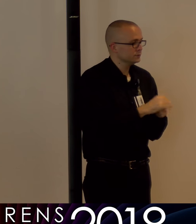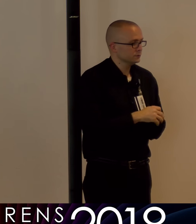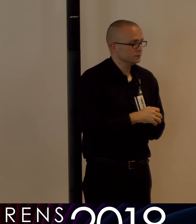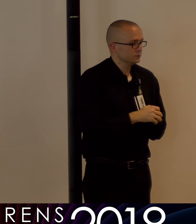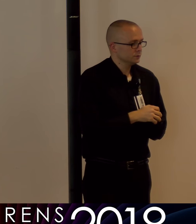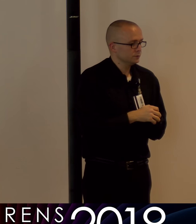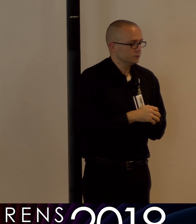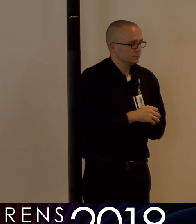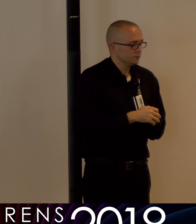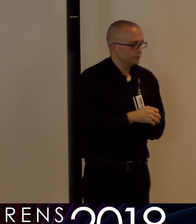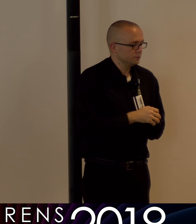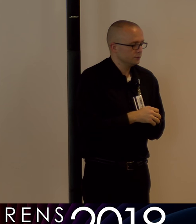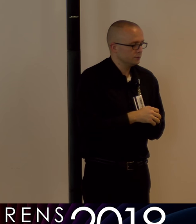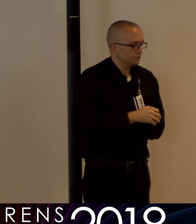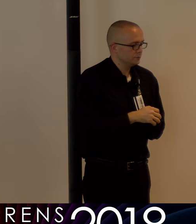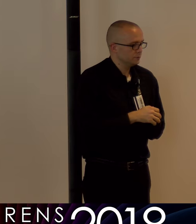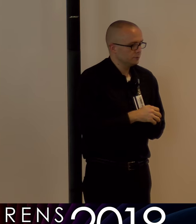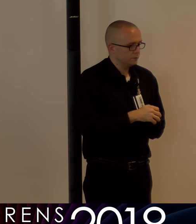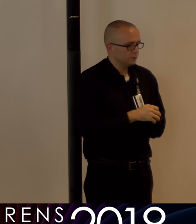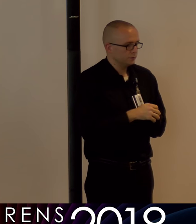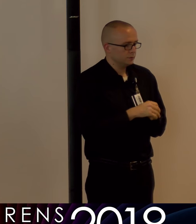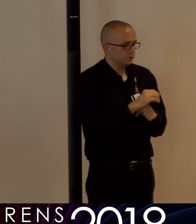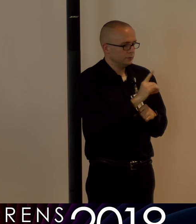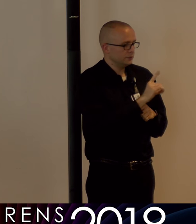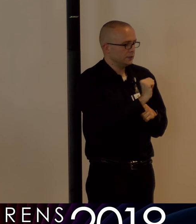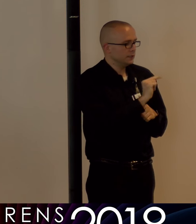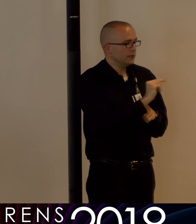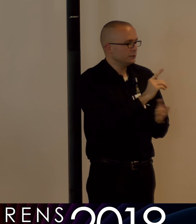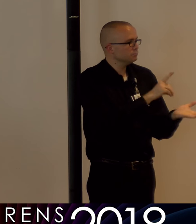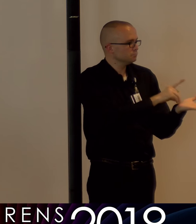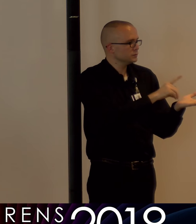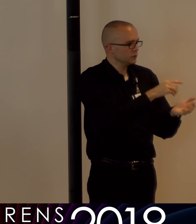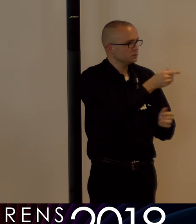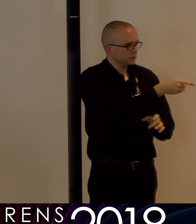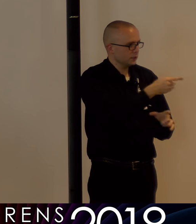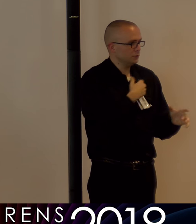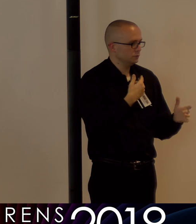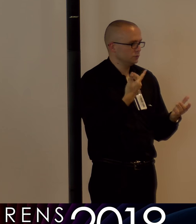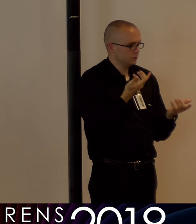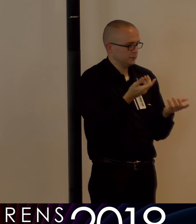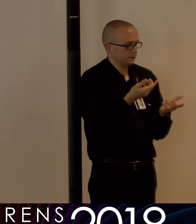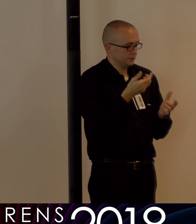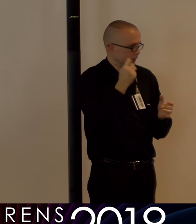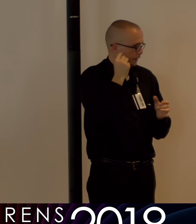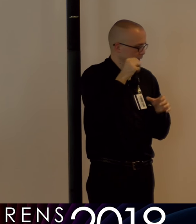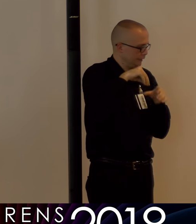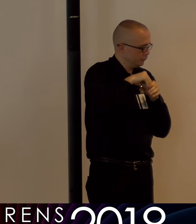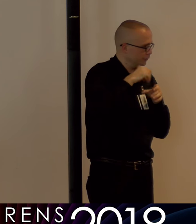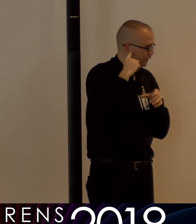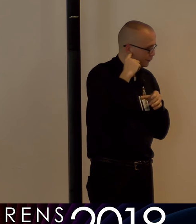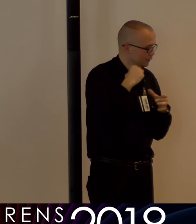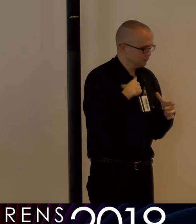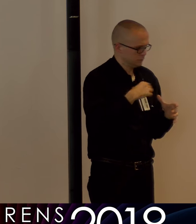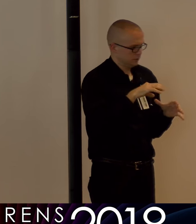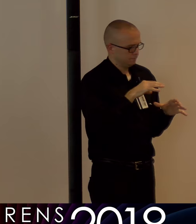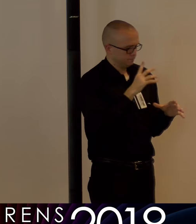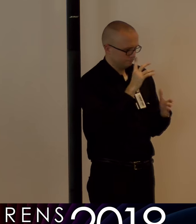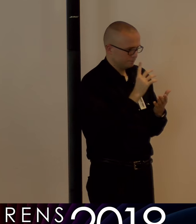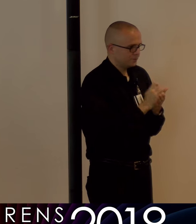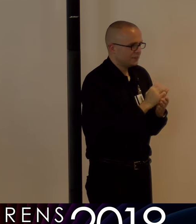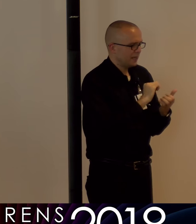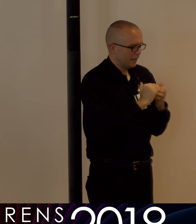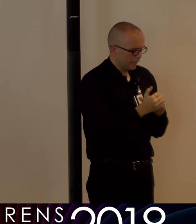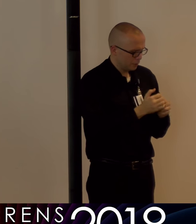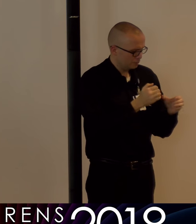this when he was at the NIH, I think, right? Doing developmental biology of the inner ear. How is it that you can take a